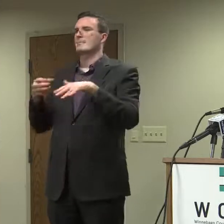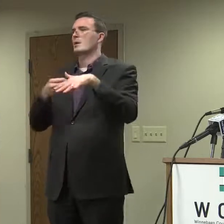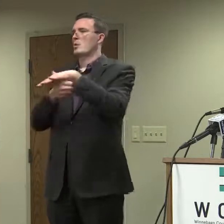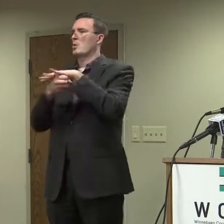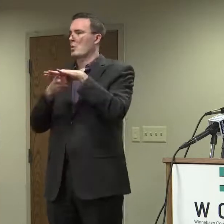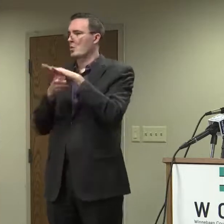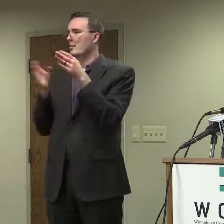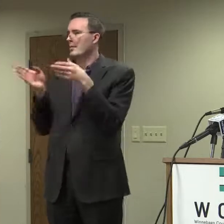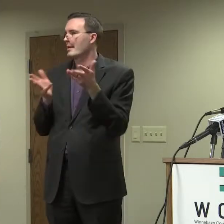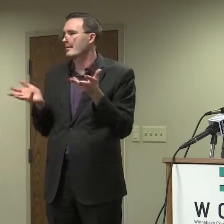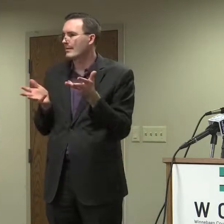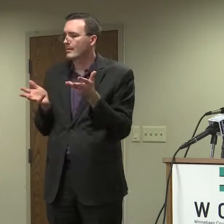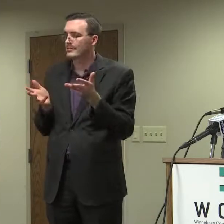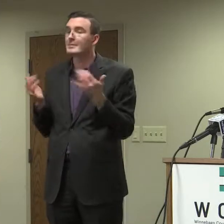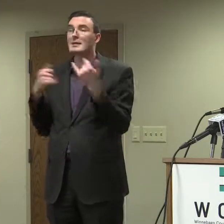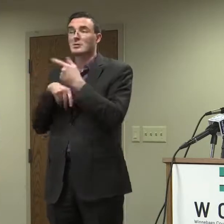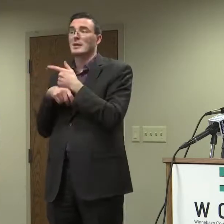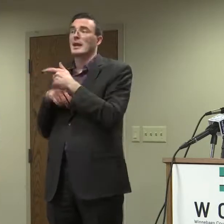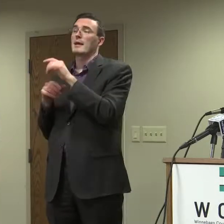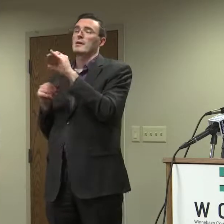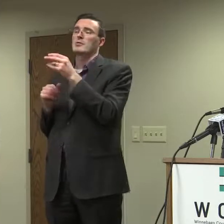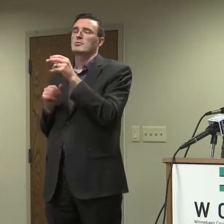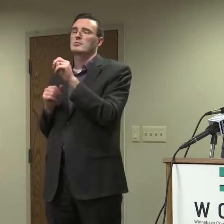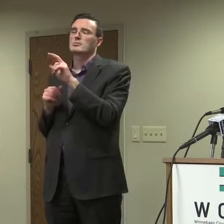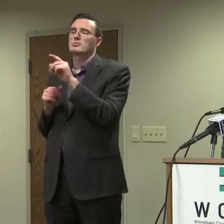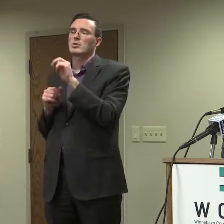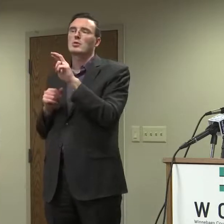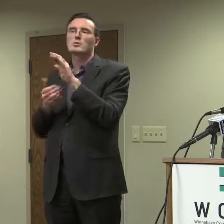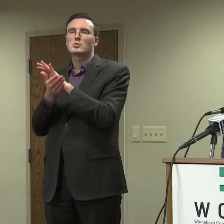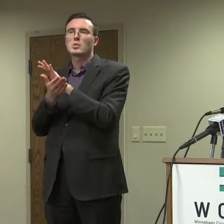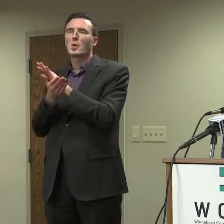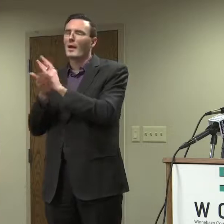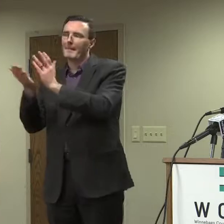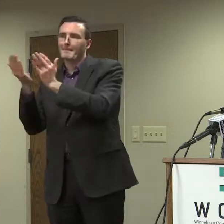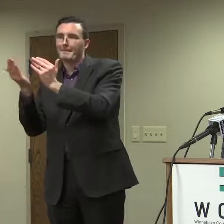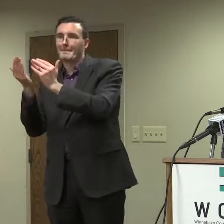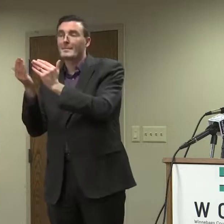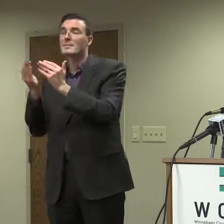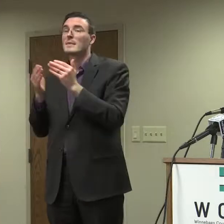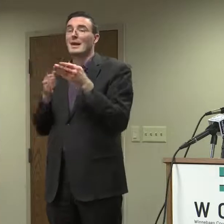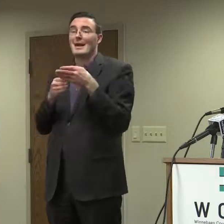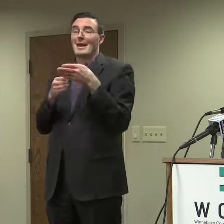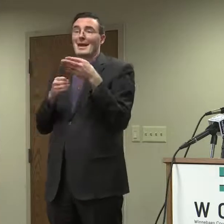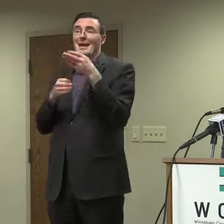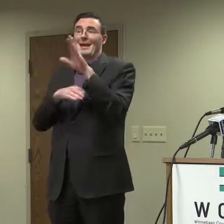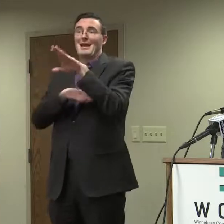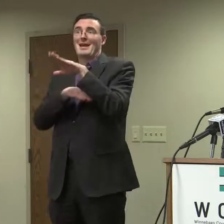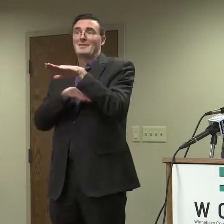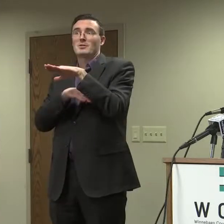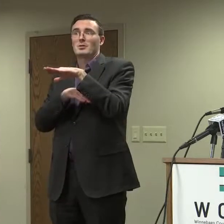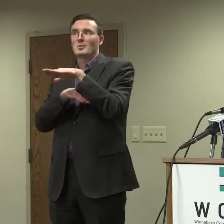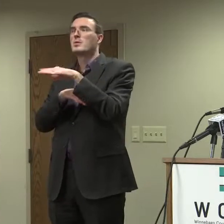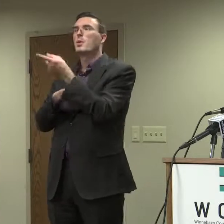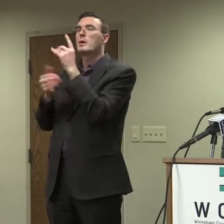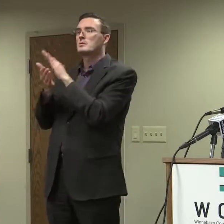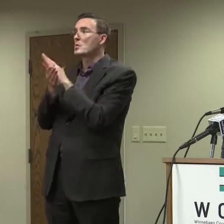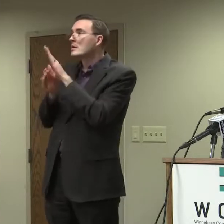today they pulled in some charter schools, and at the end of the day, they said there's one school that said they want to come today. We said, bring